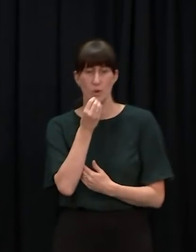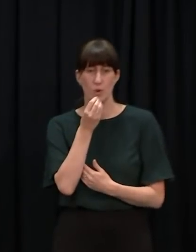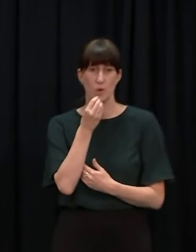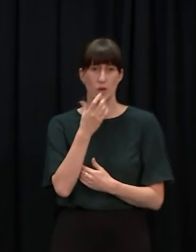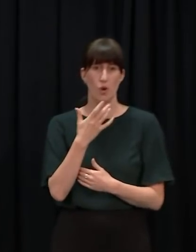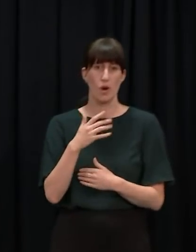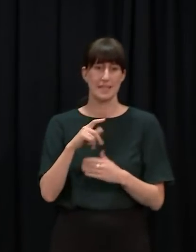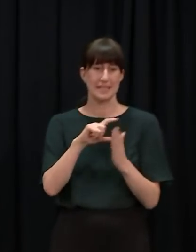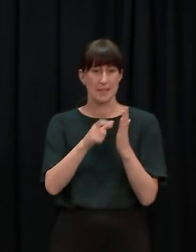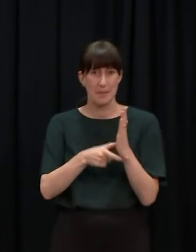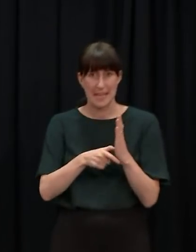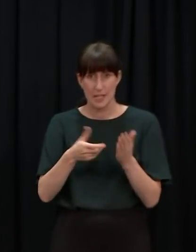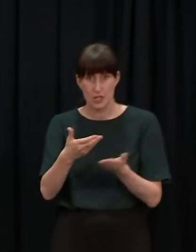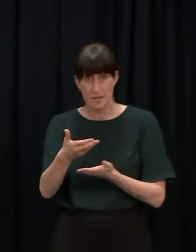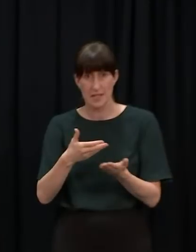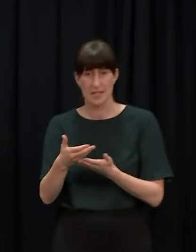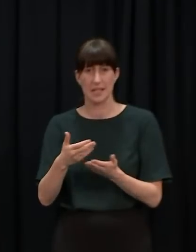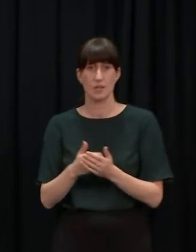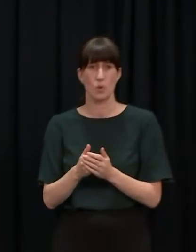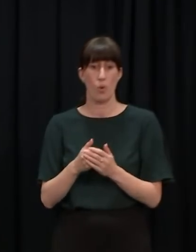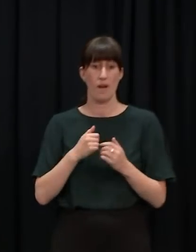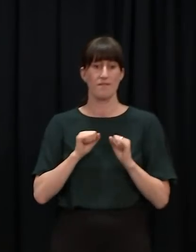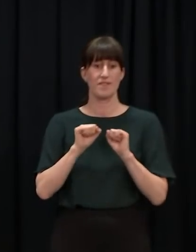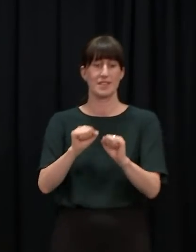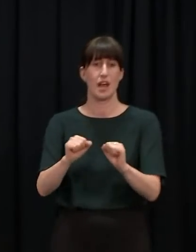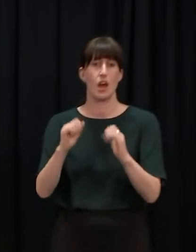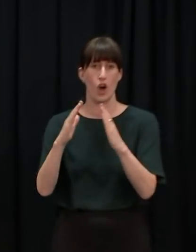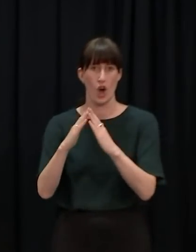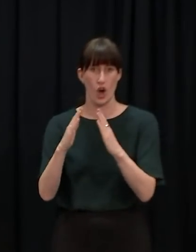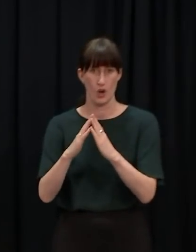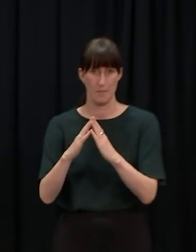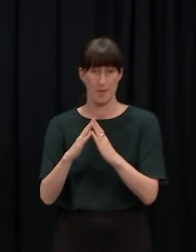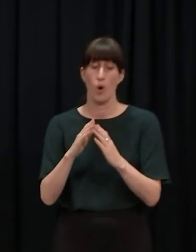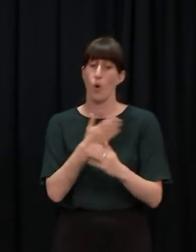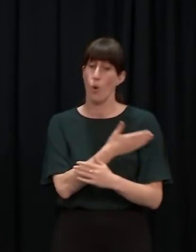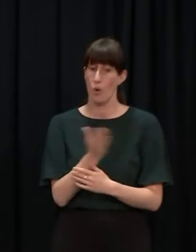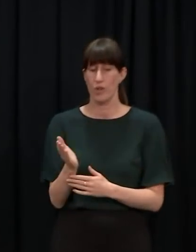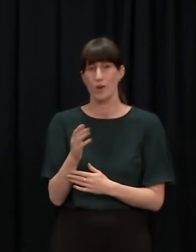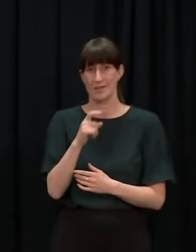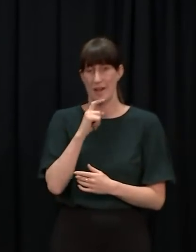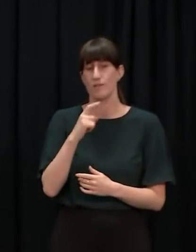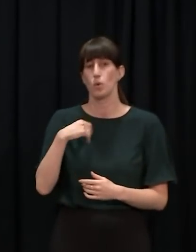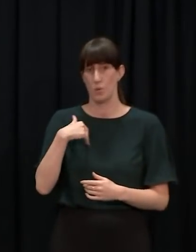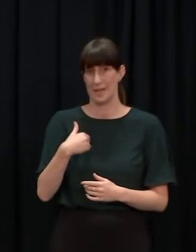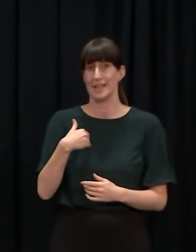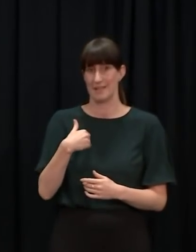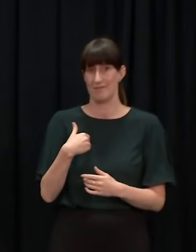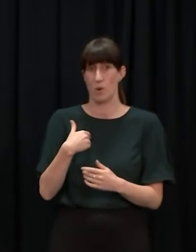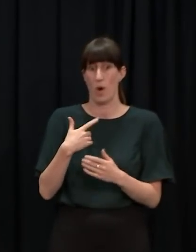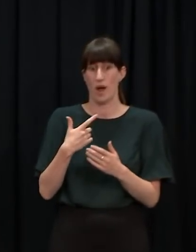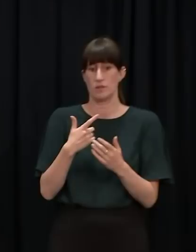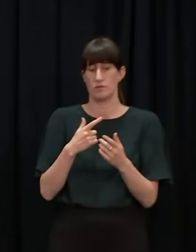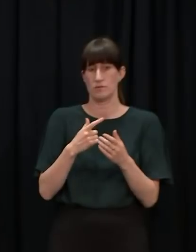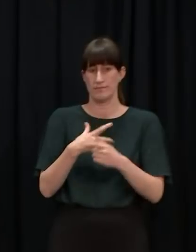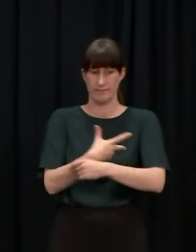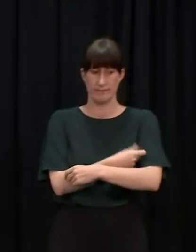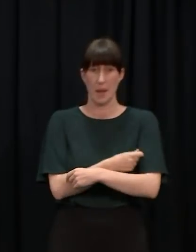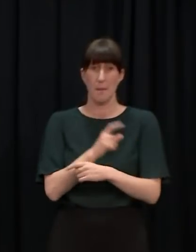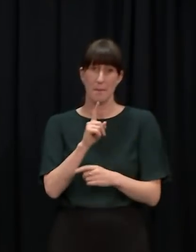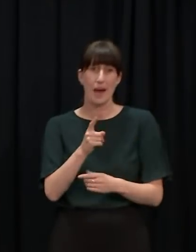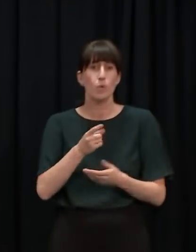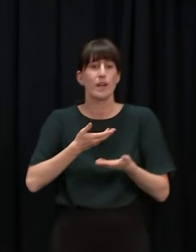home and community care services that would require them all to be vaccinated. So the consultation that's happening now will include the